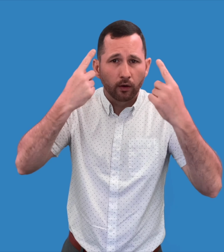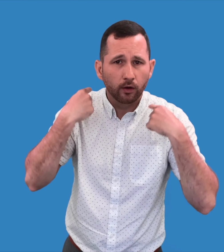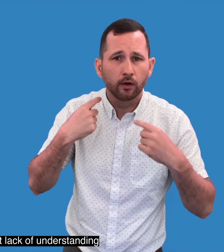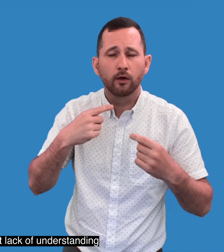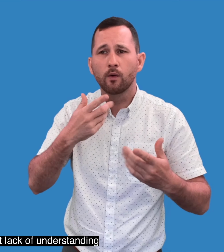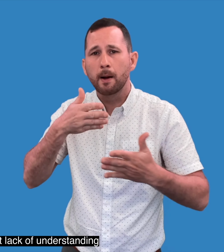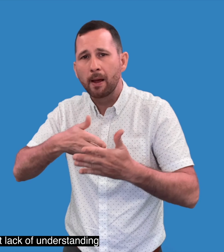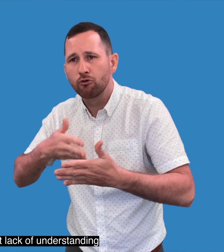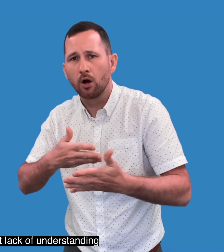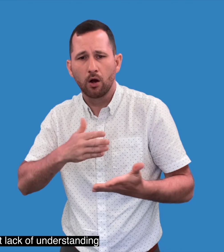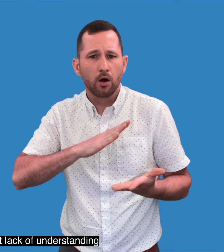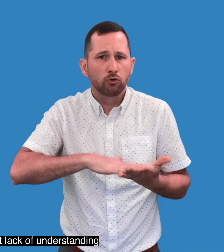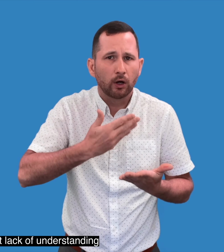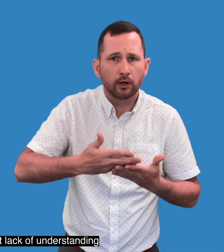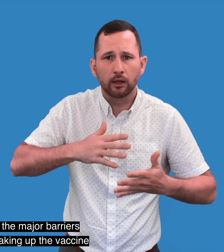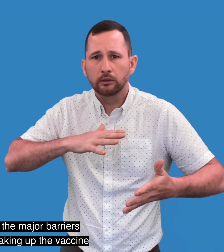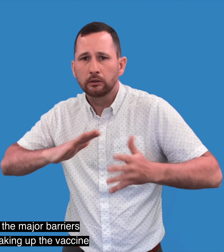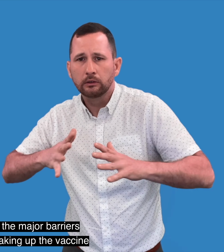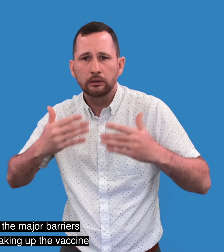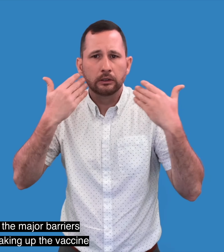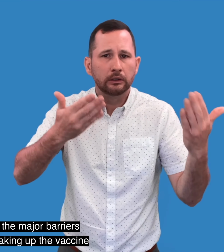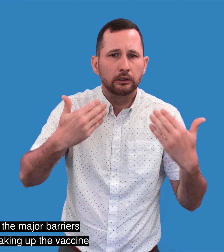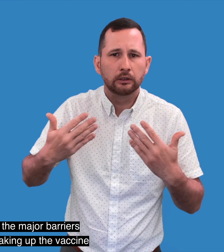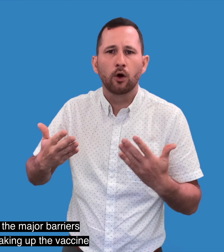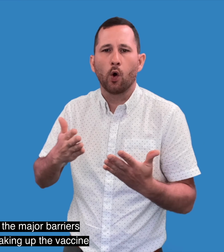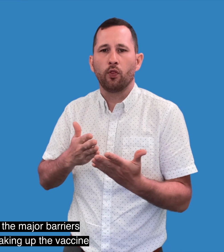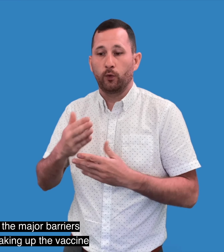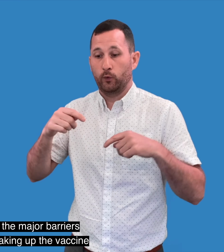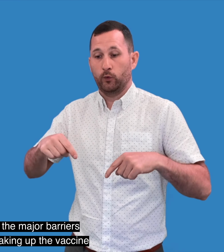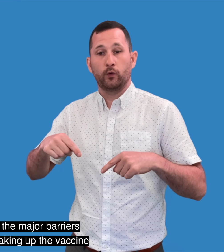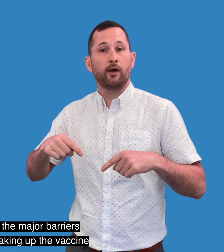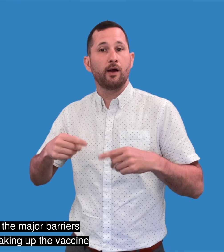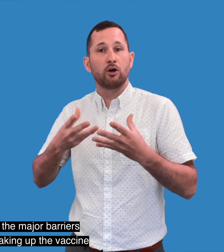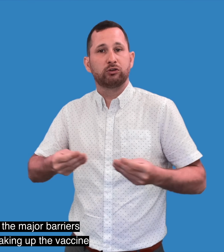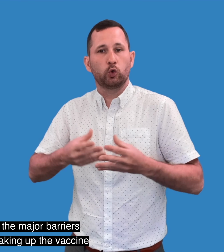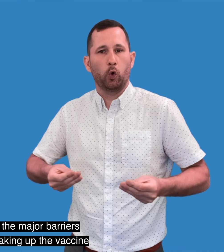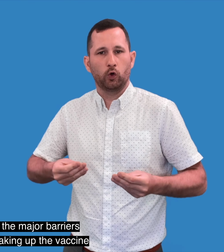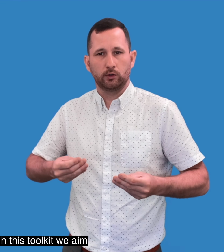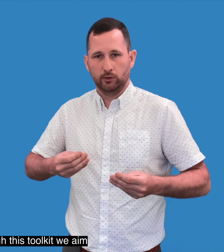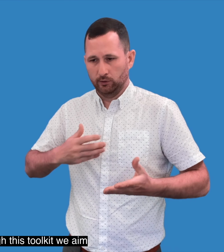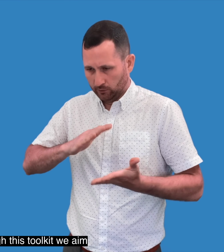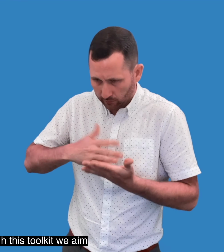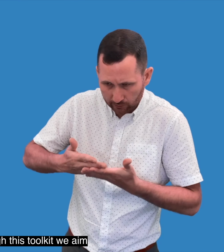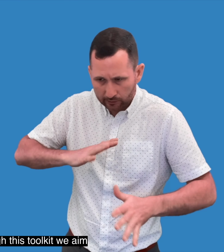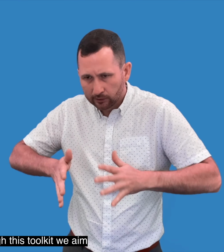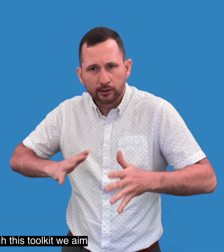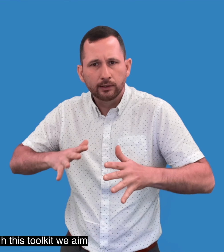We know that the lack of understanding is one of the major barriers to people taking up the vaccine, and through this toolkit we aim to